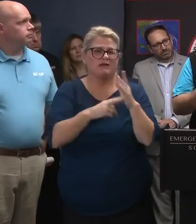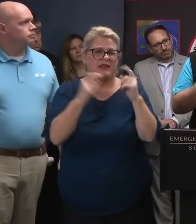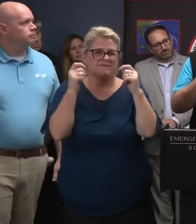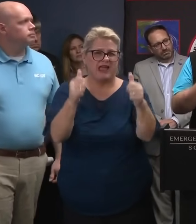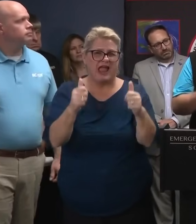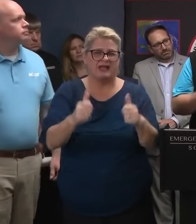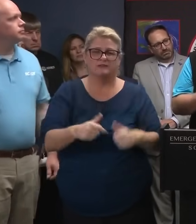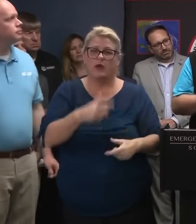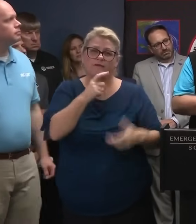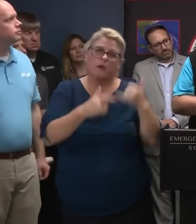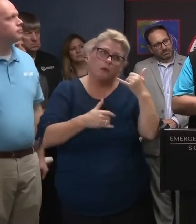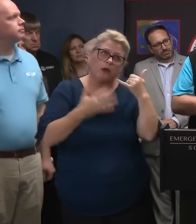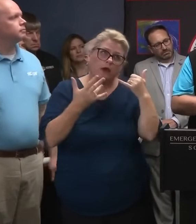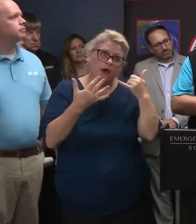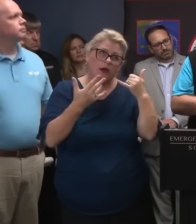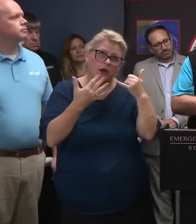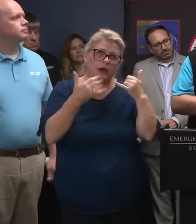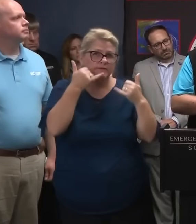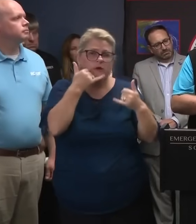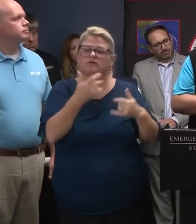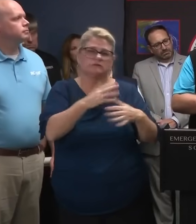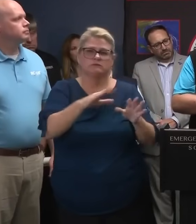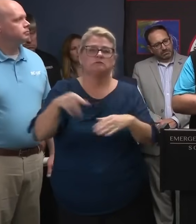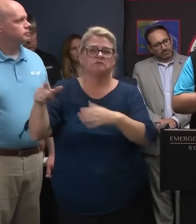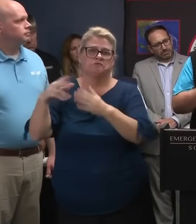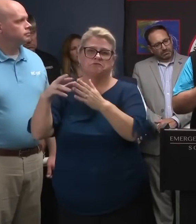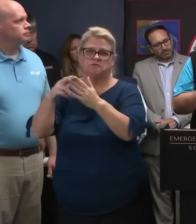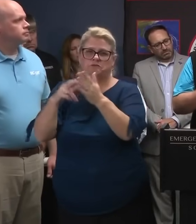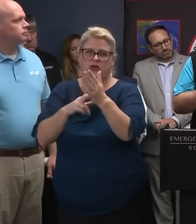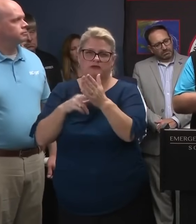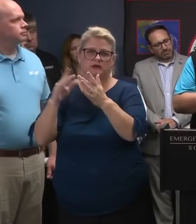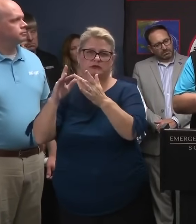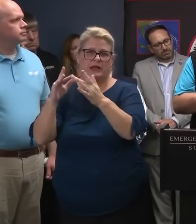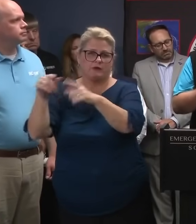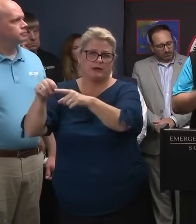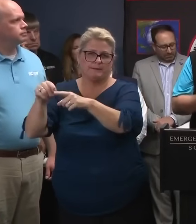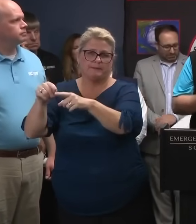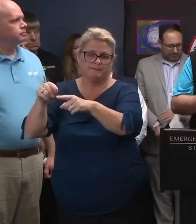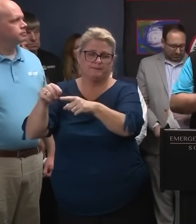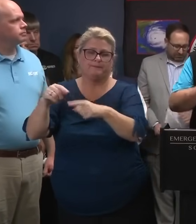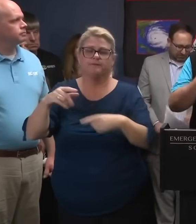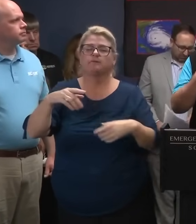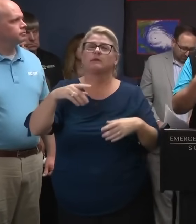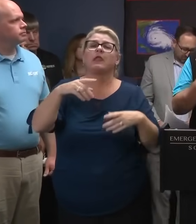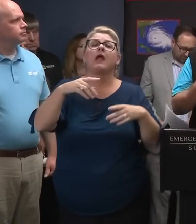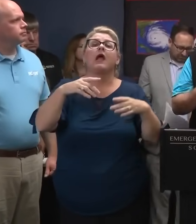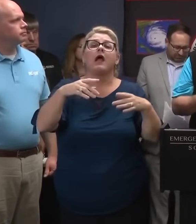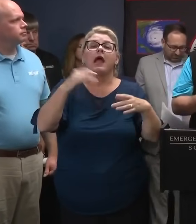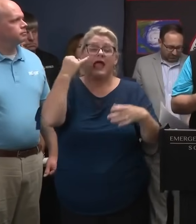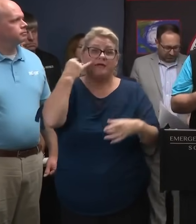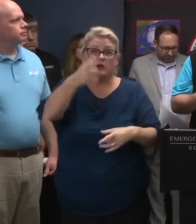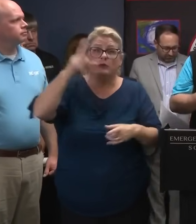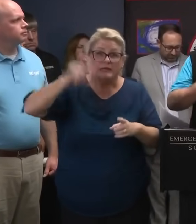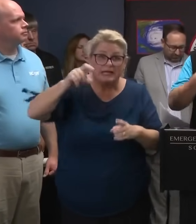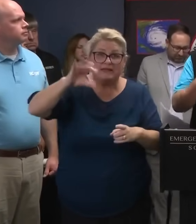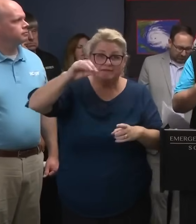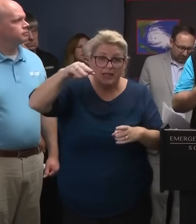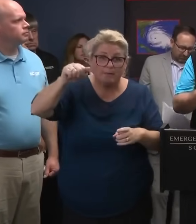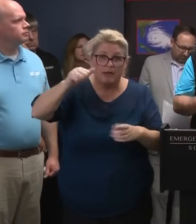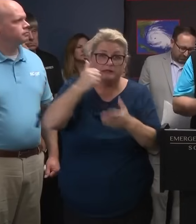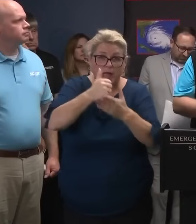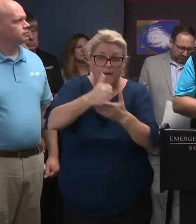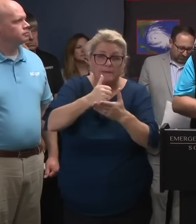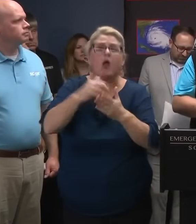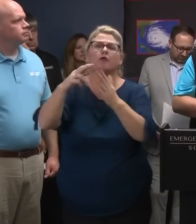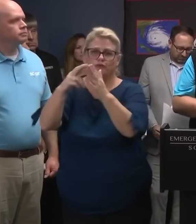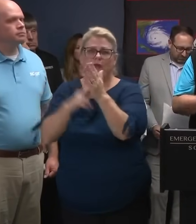no waiting on a phone call or anything like that. And those, we need to get people registered so we can start get them